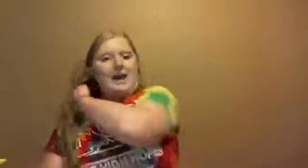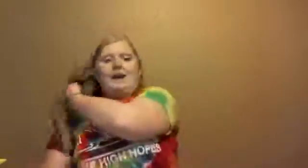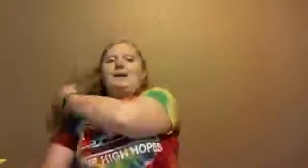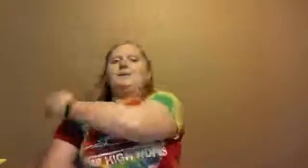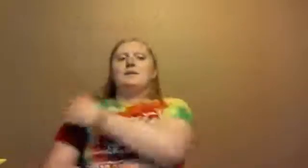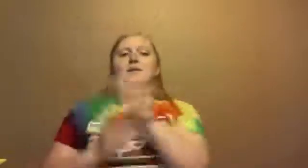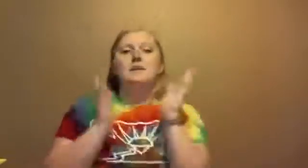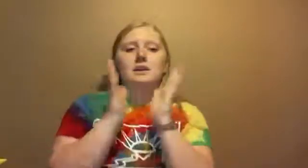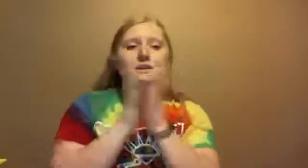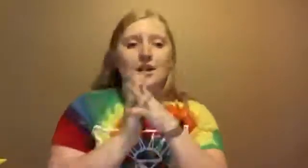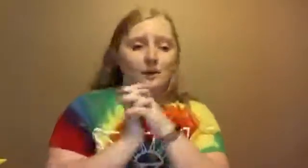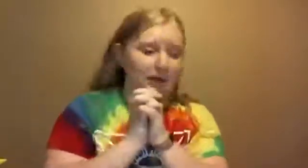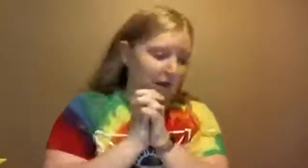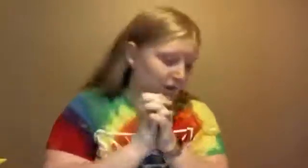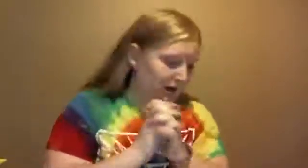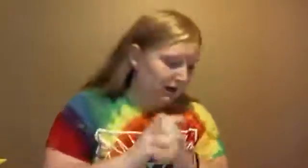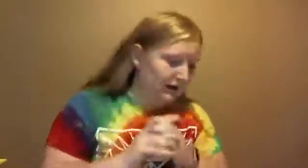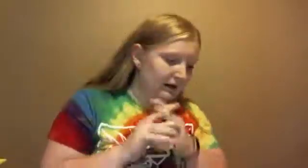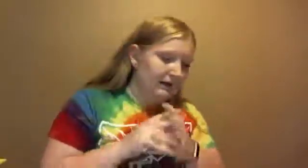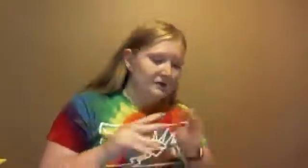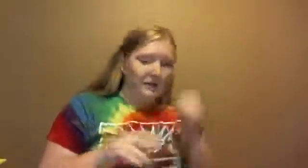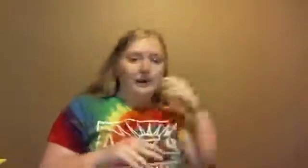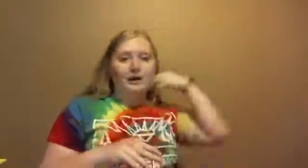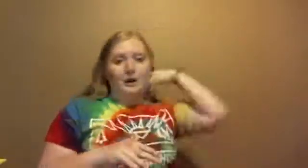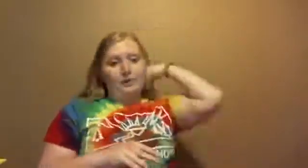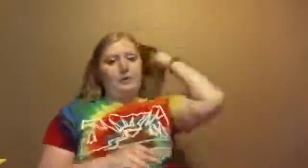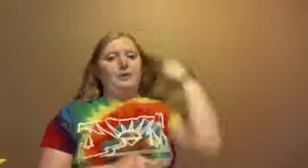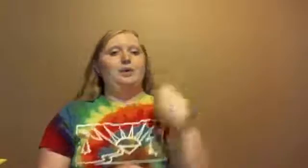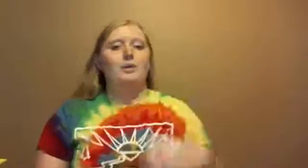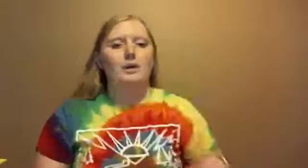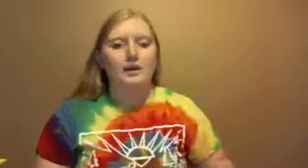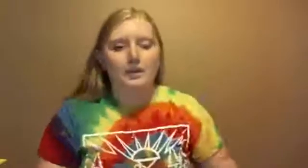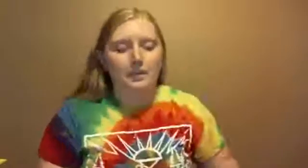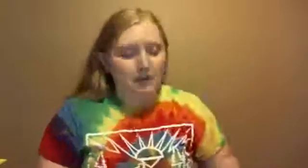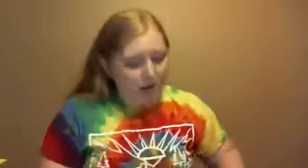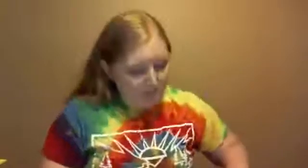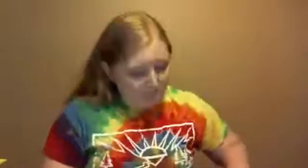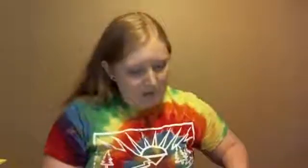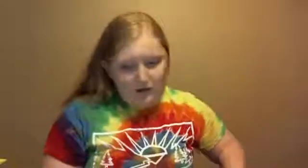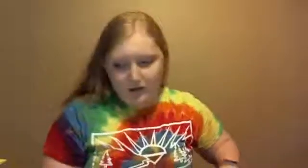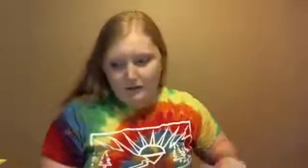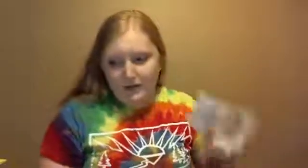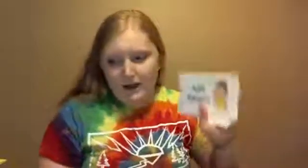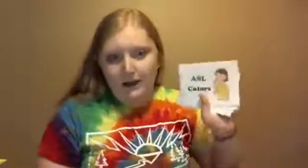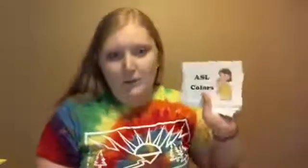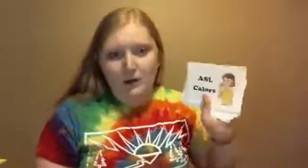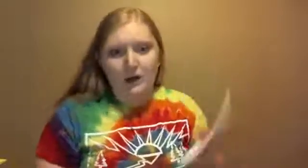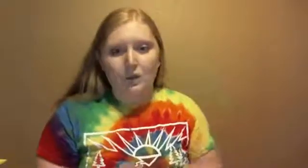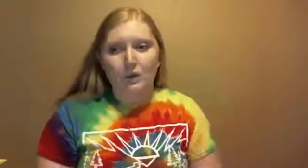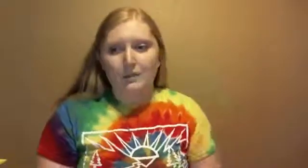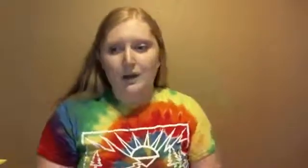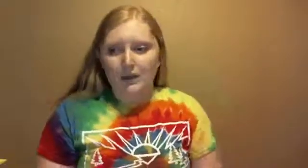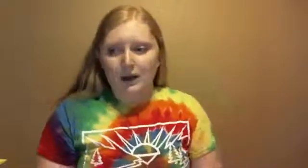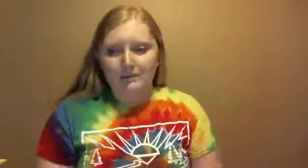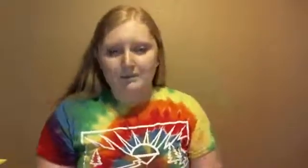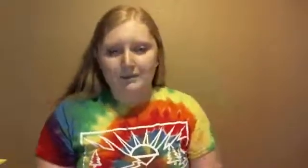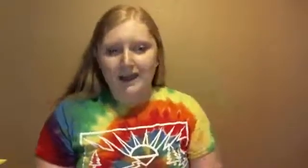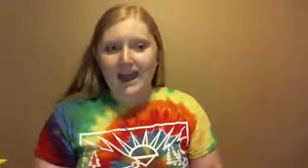Okay, so now what we're going to do is we're going to go through our flashcards again, and we're going to go one by one